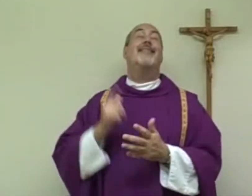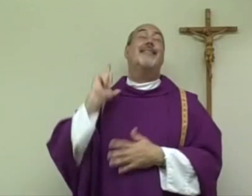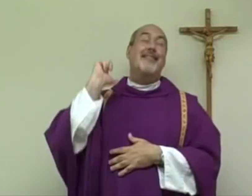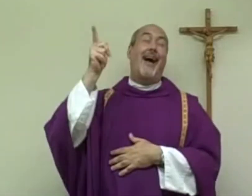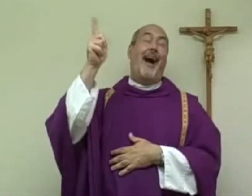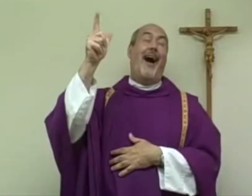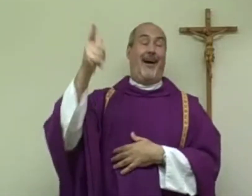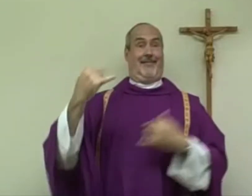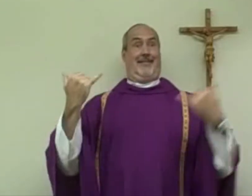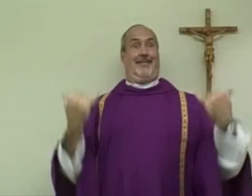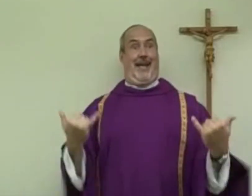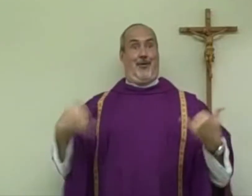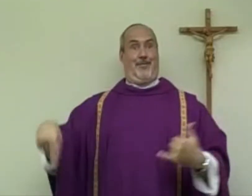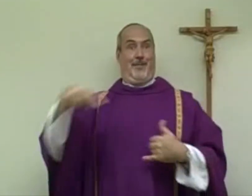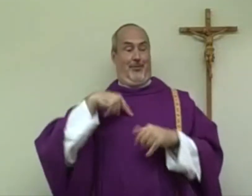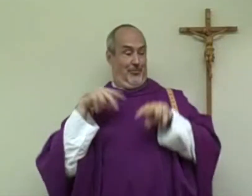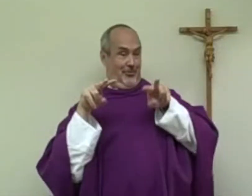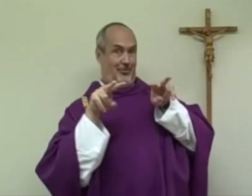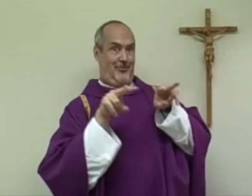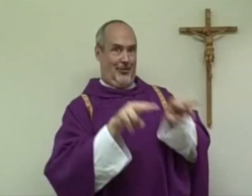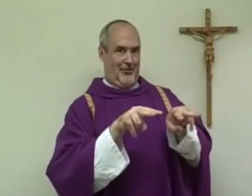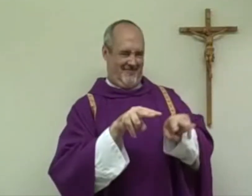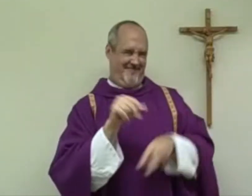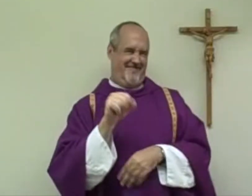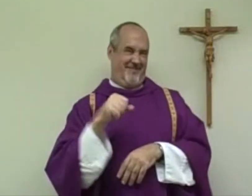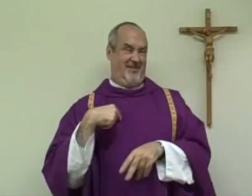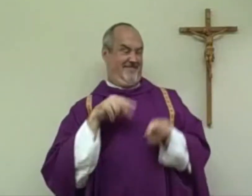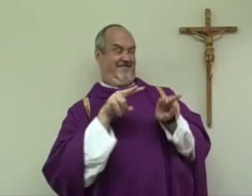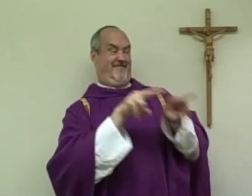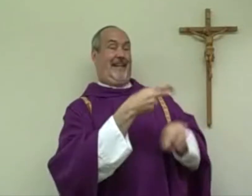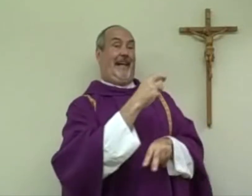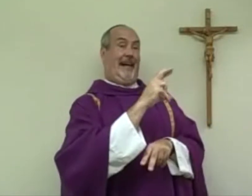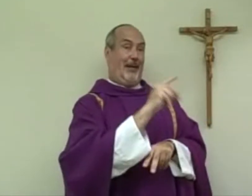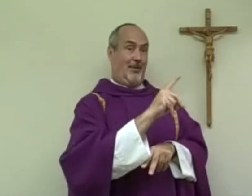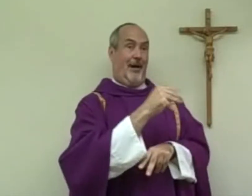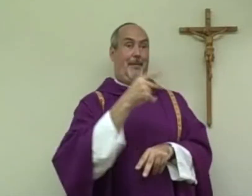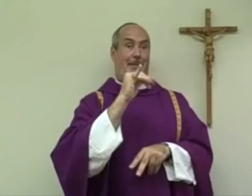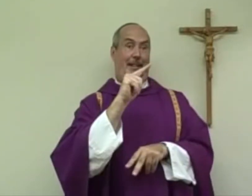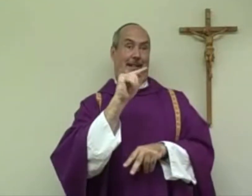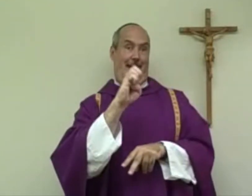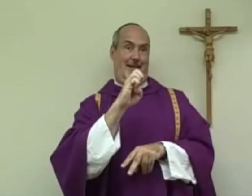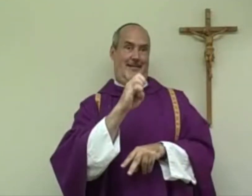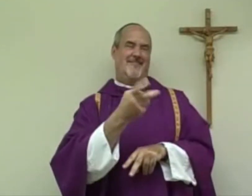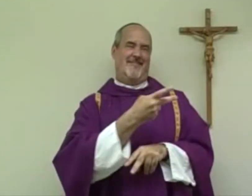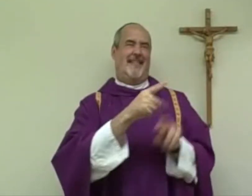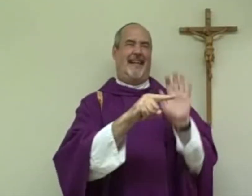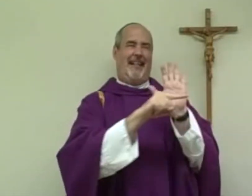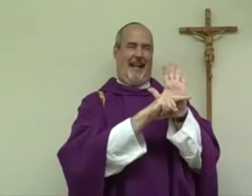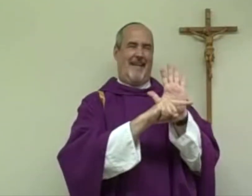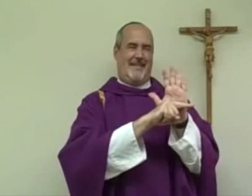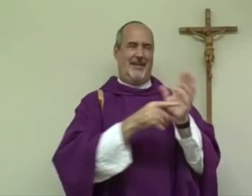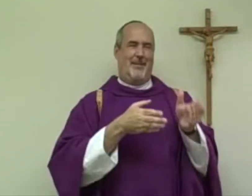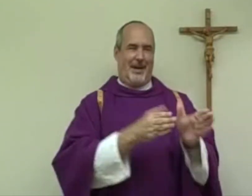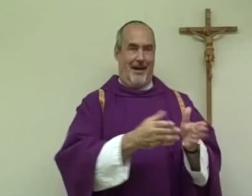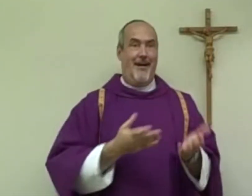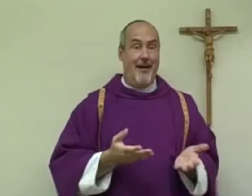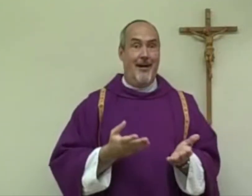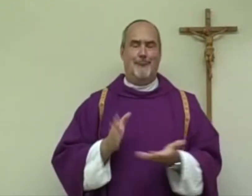later? No. But now, today, centuries later, we look back and can take a look at Herod